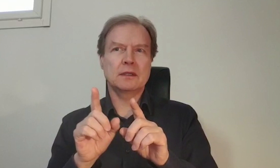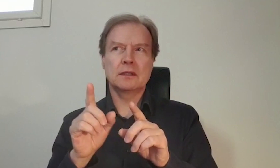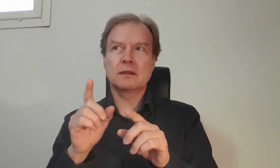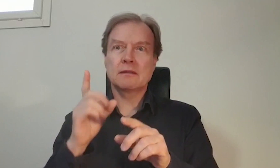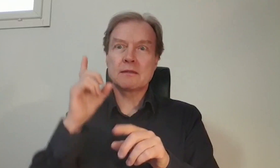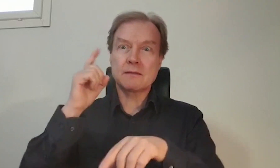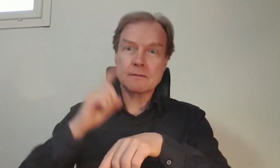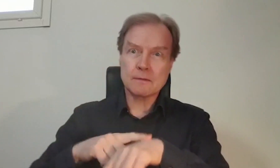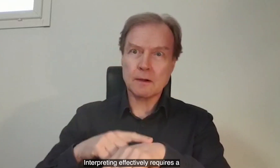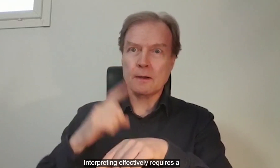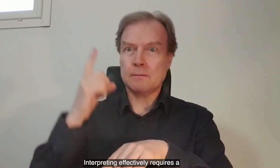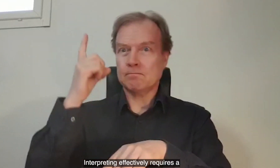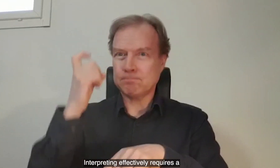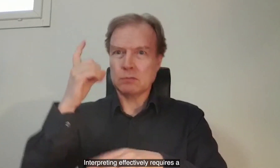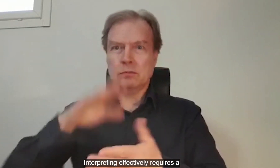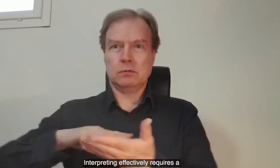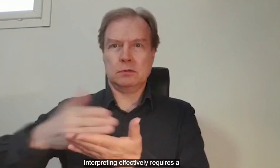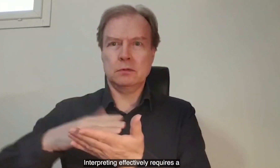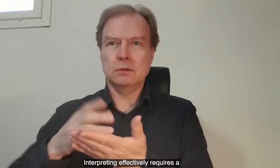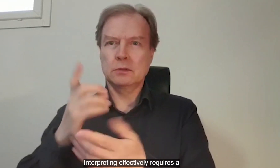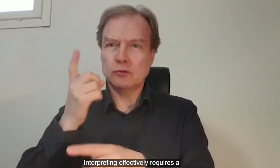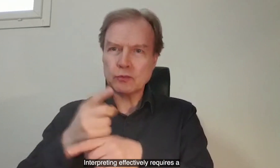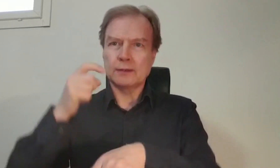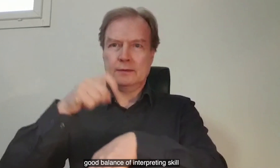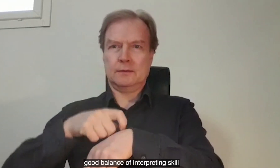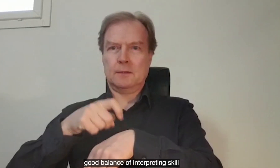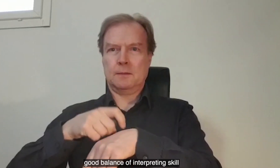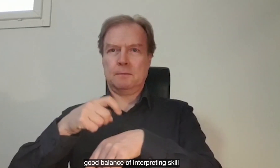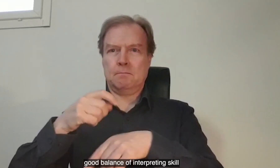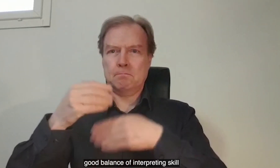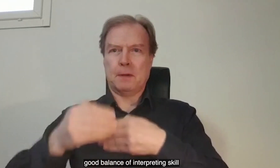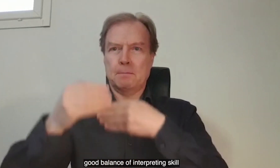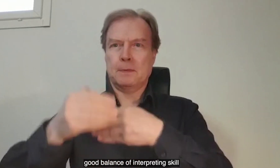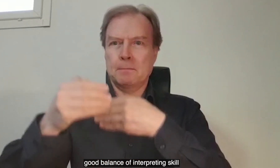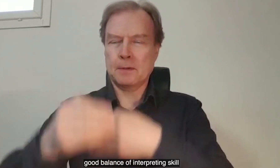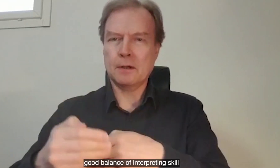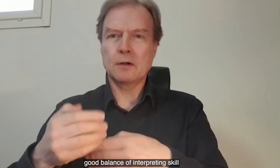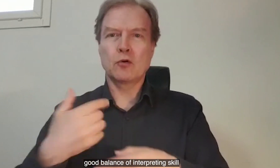effectively requires a good balance of interpreting skill and timing.